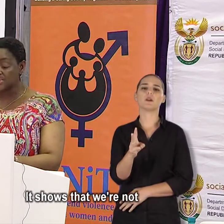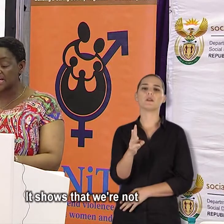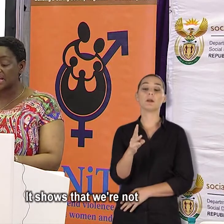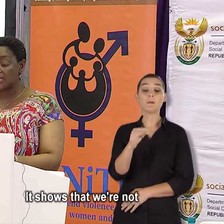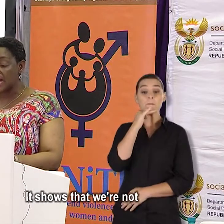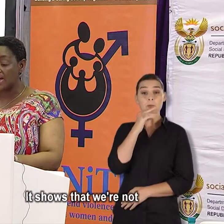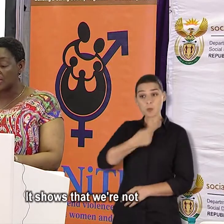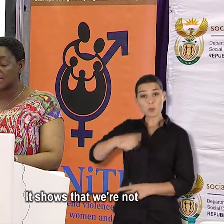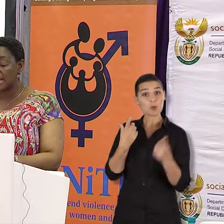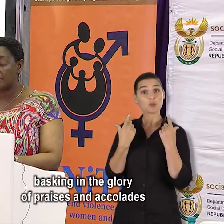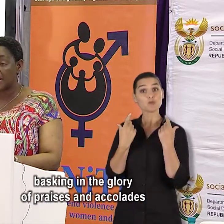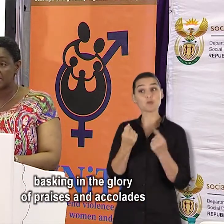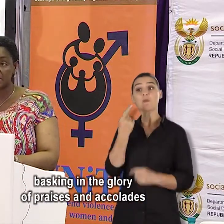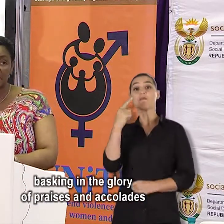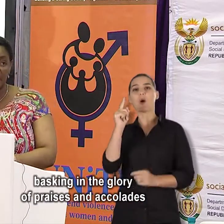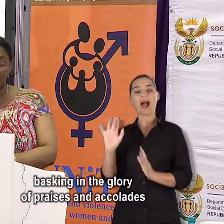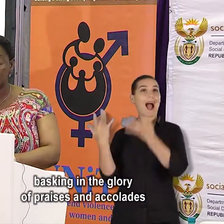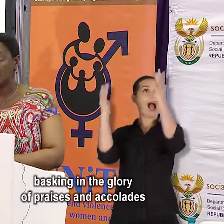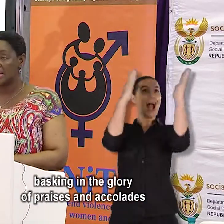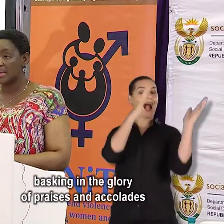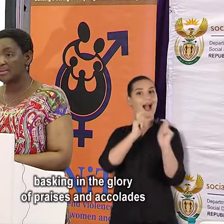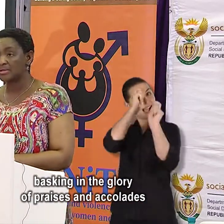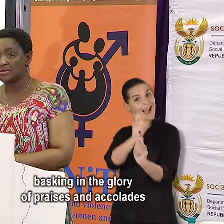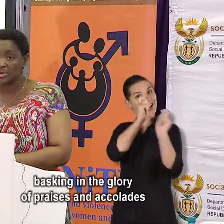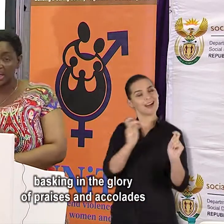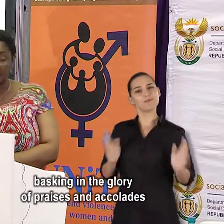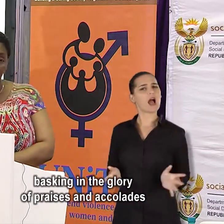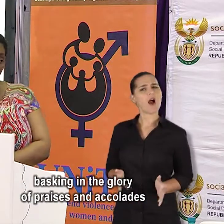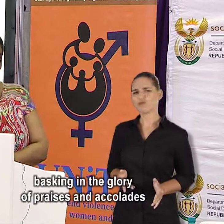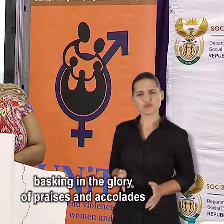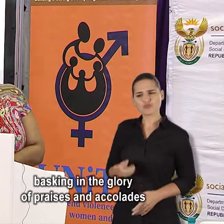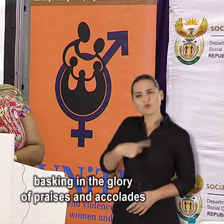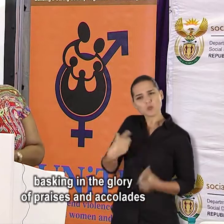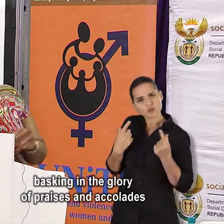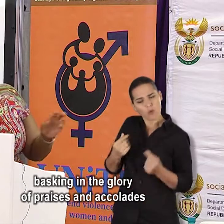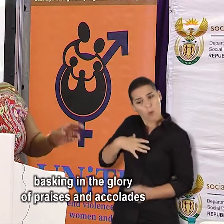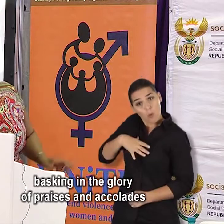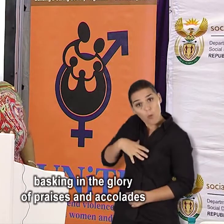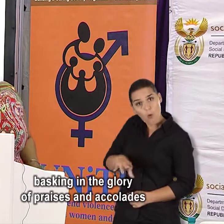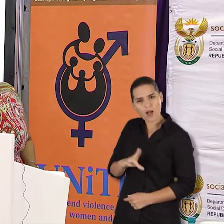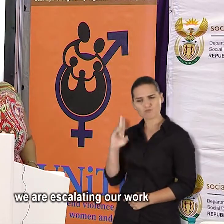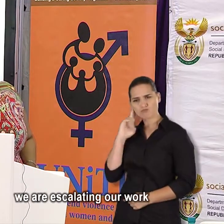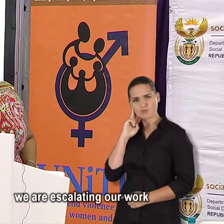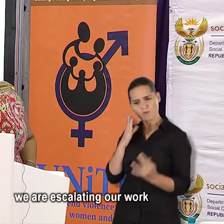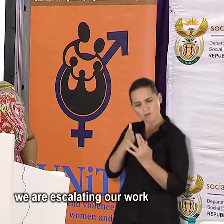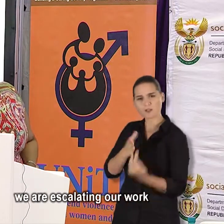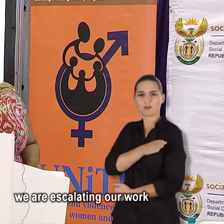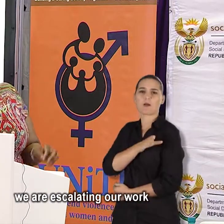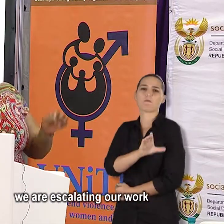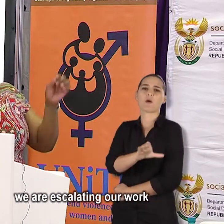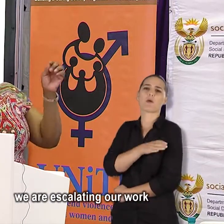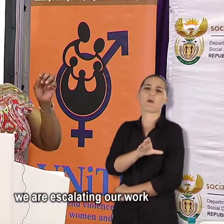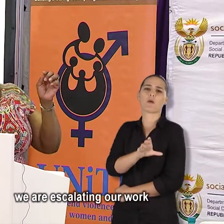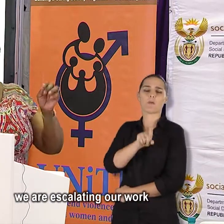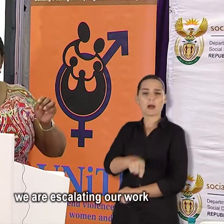it shows that we are not basking in the glory of praises and accolades.